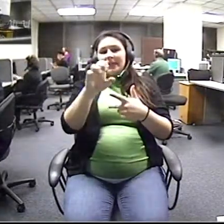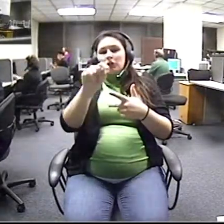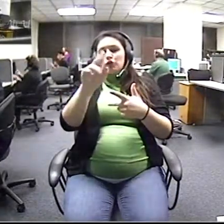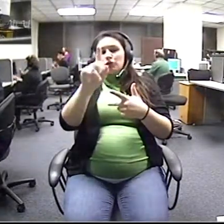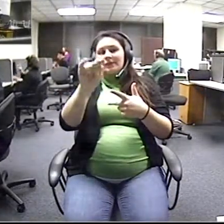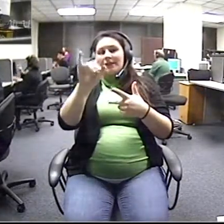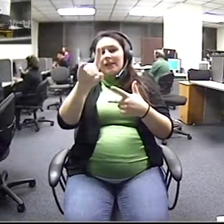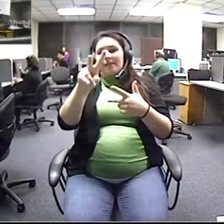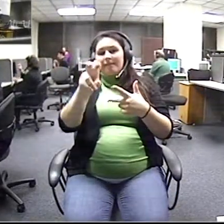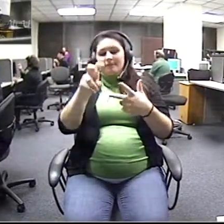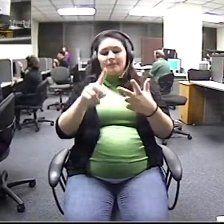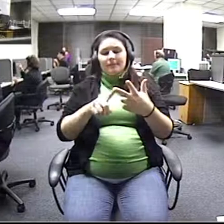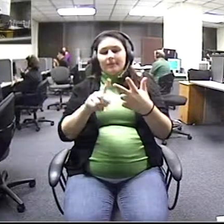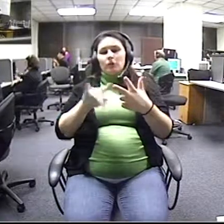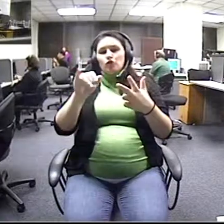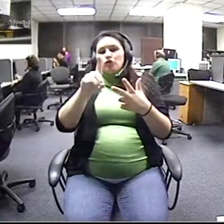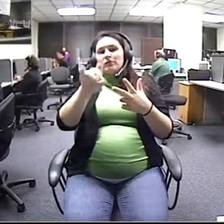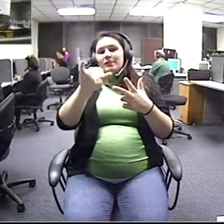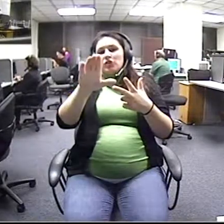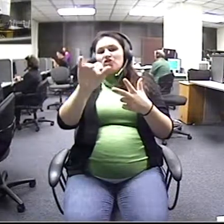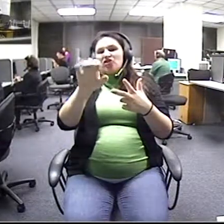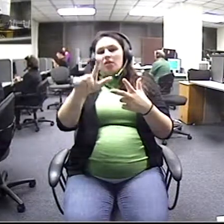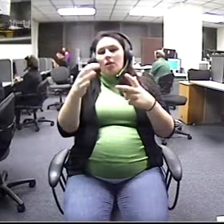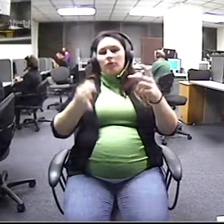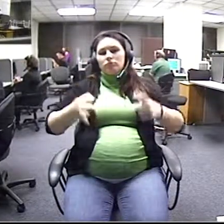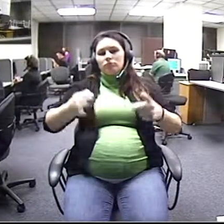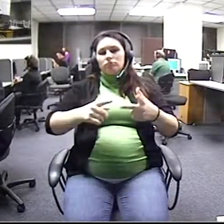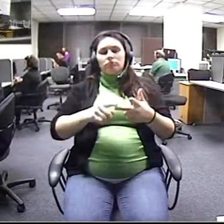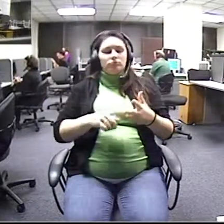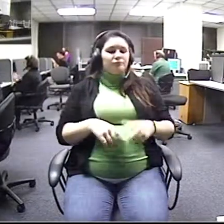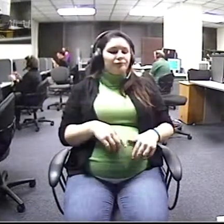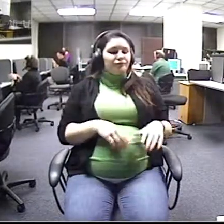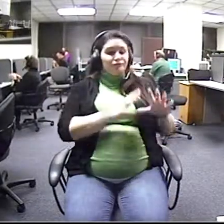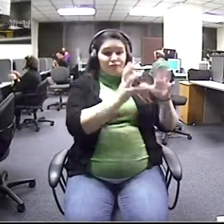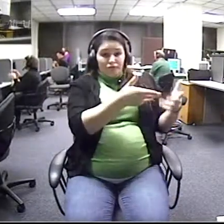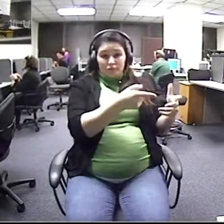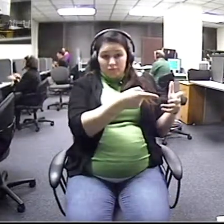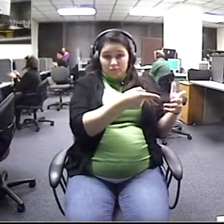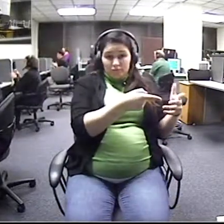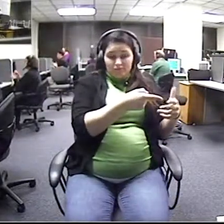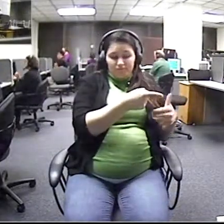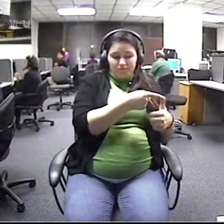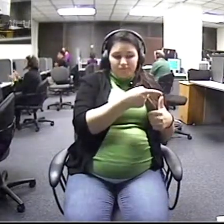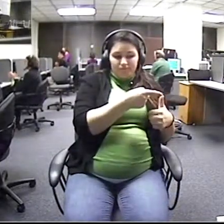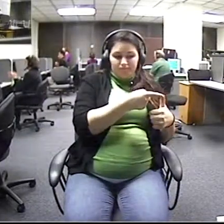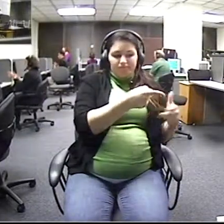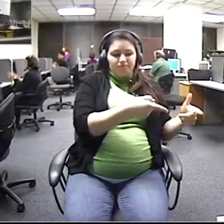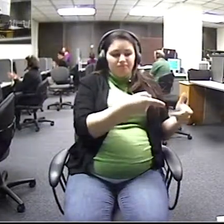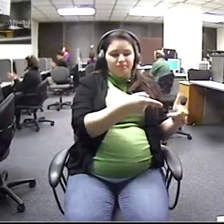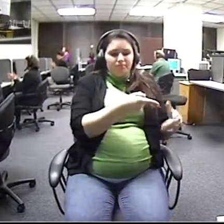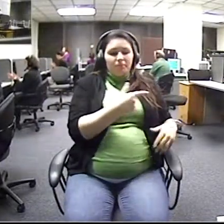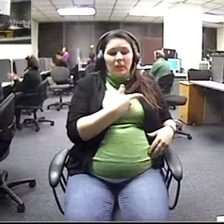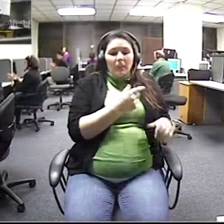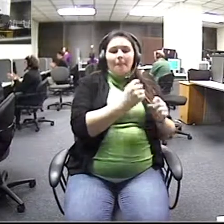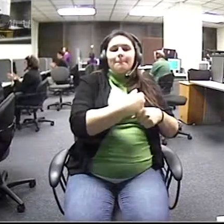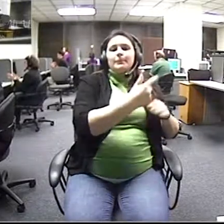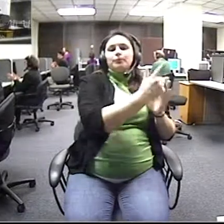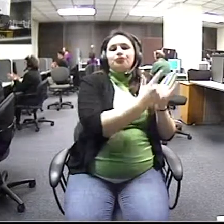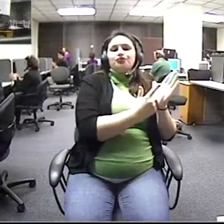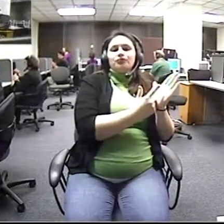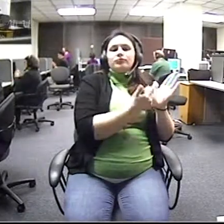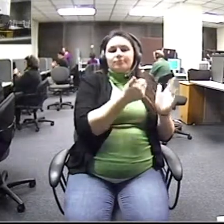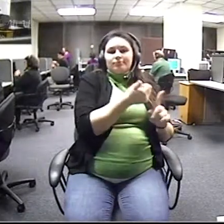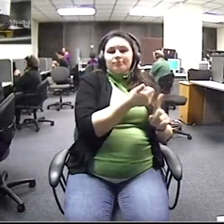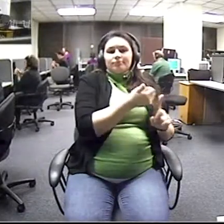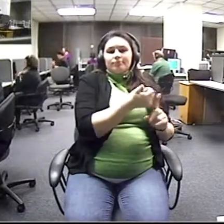The legislative branch of government's duty is to make the laws. Its structure is it has a Congress of two houses,